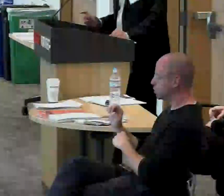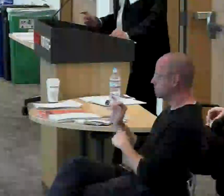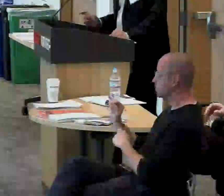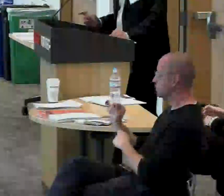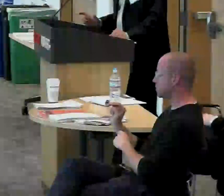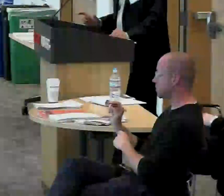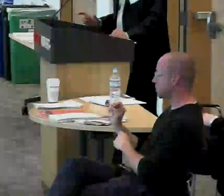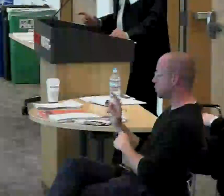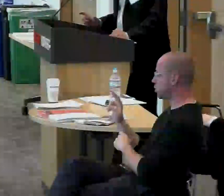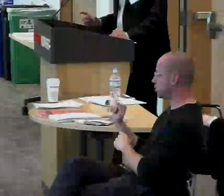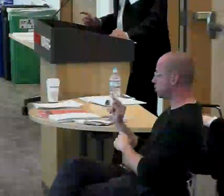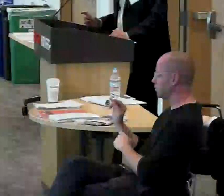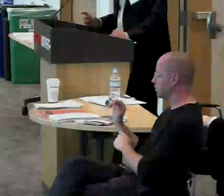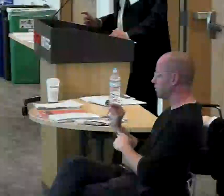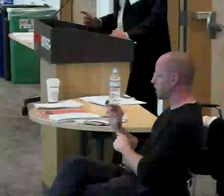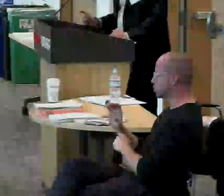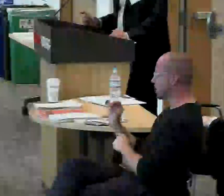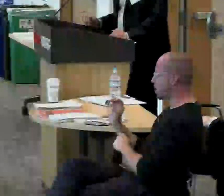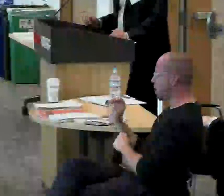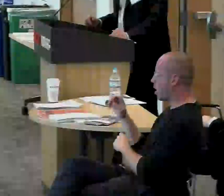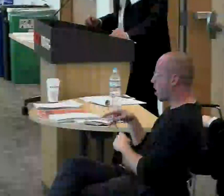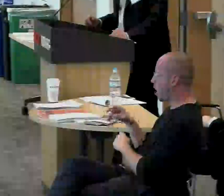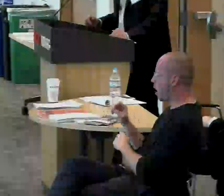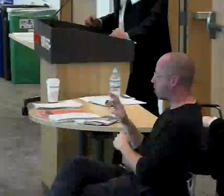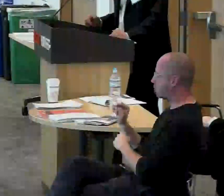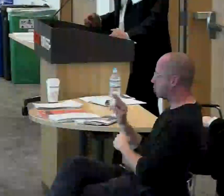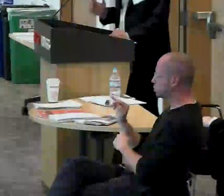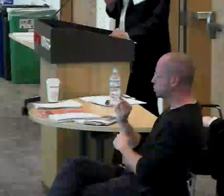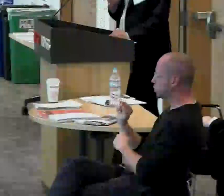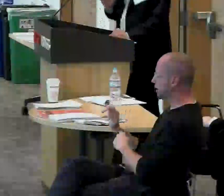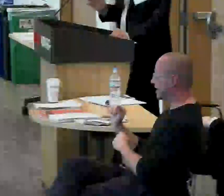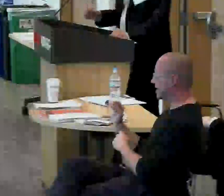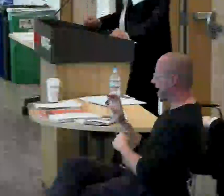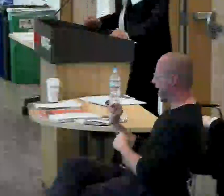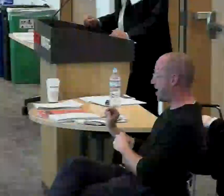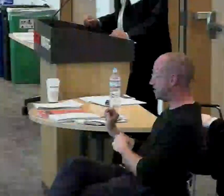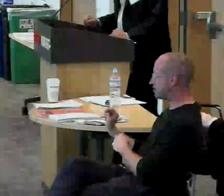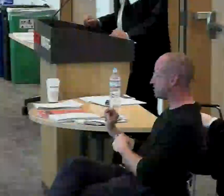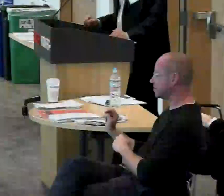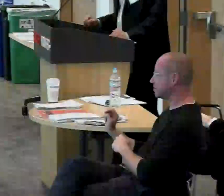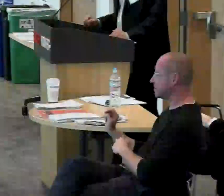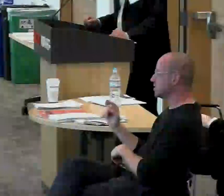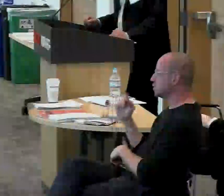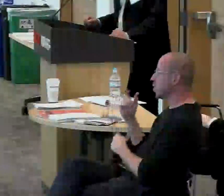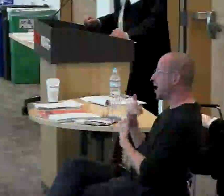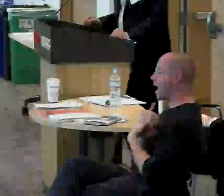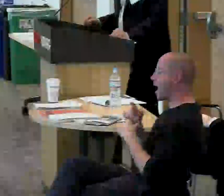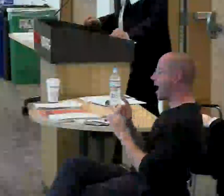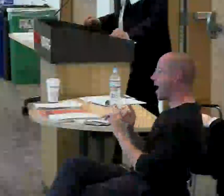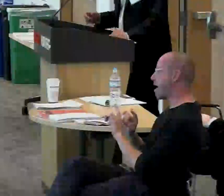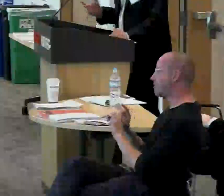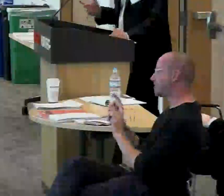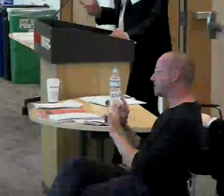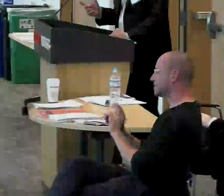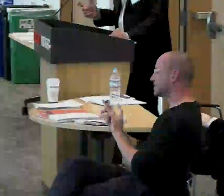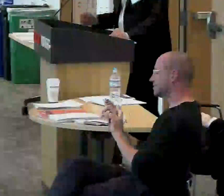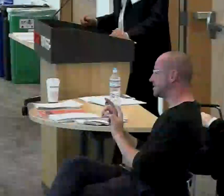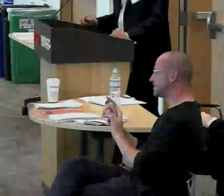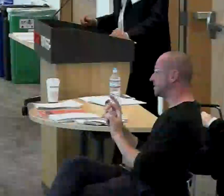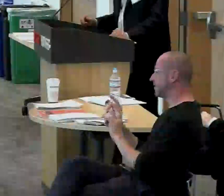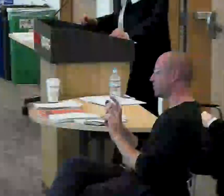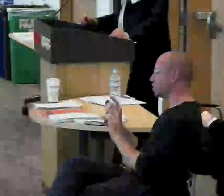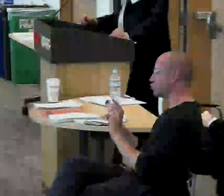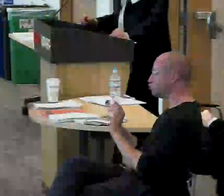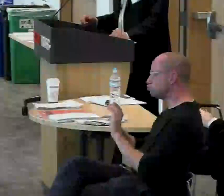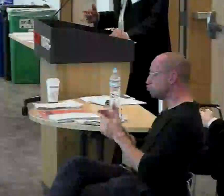employment organizations in different markets, at least throughout the West that we work in, to identify linkages between ABLE